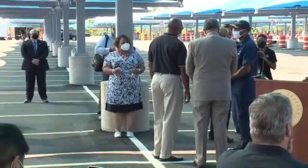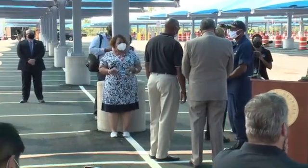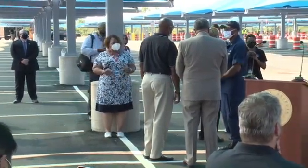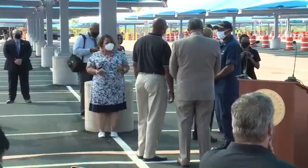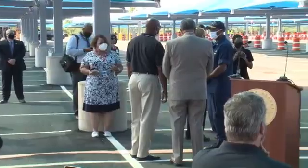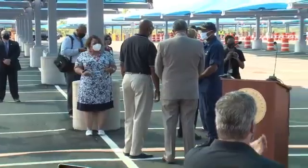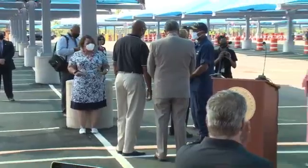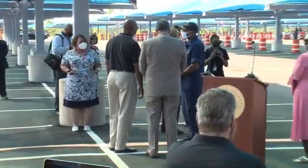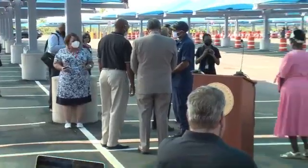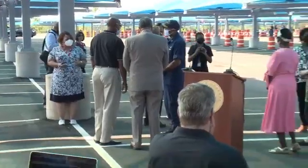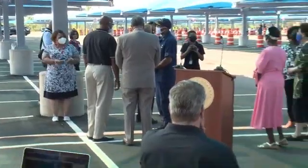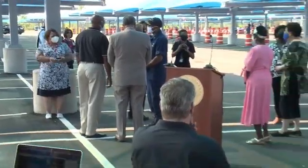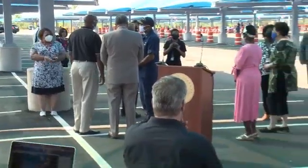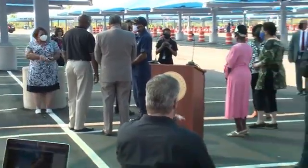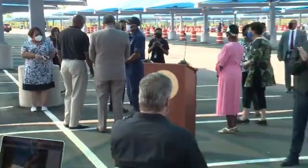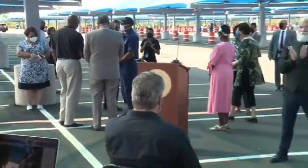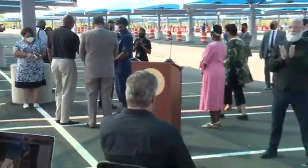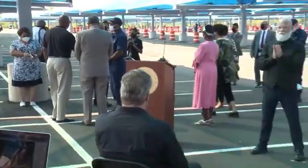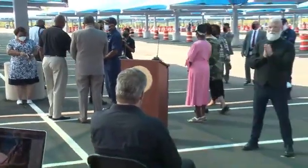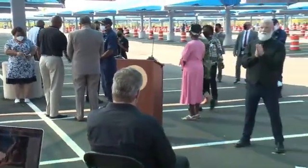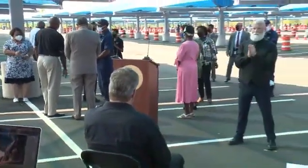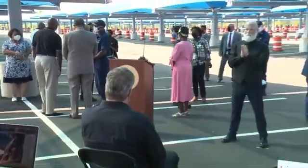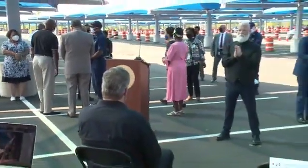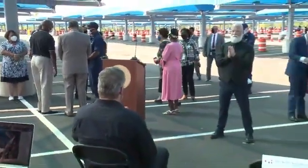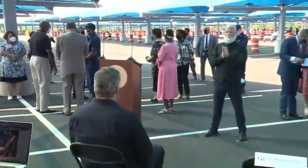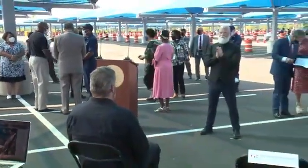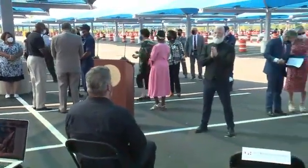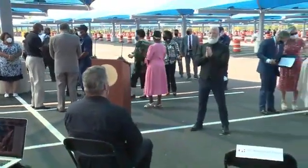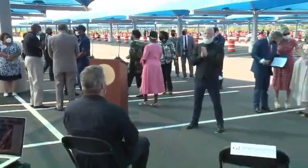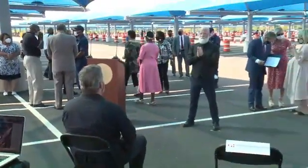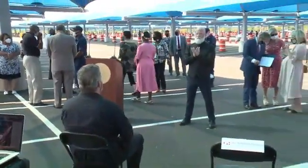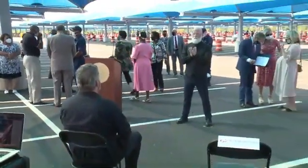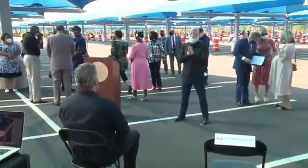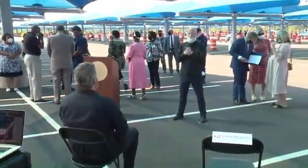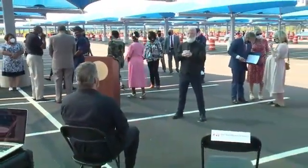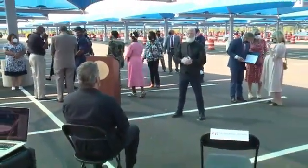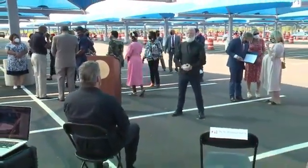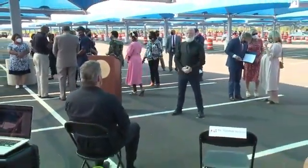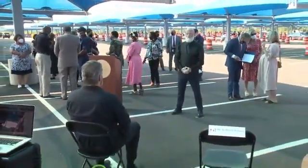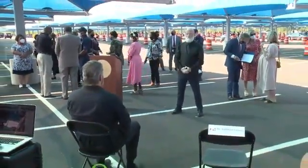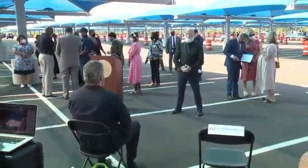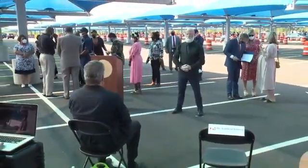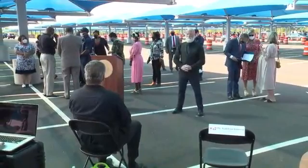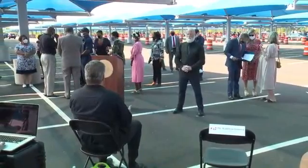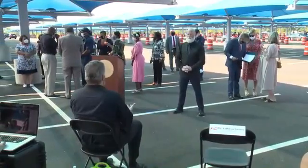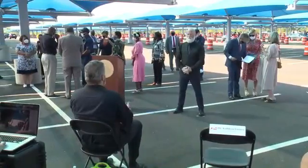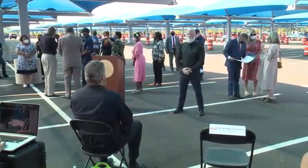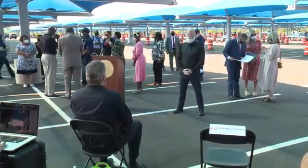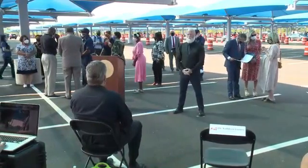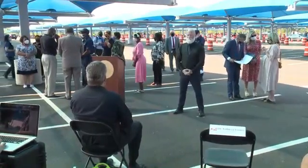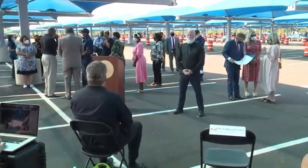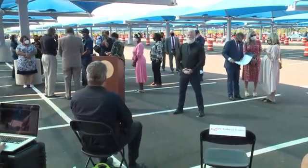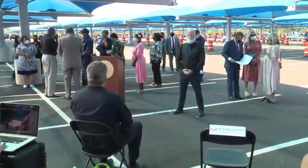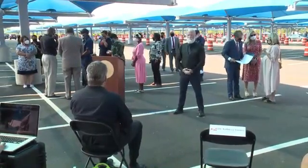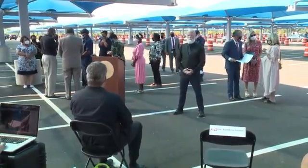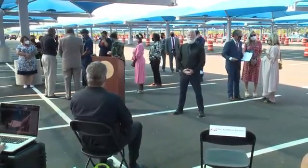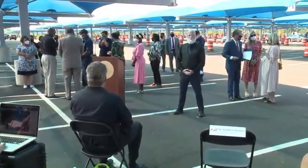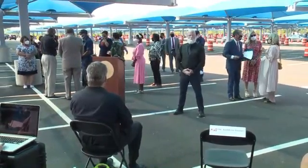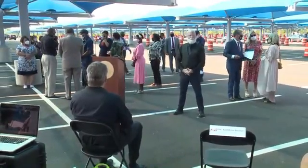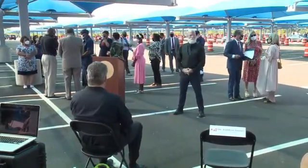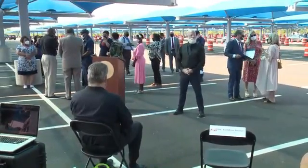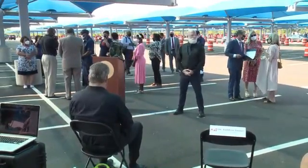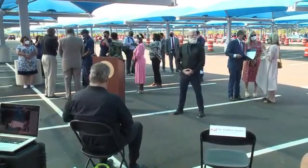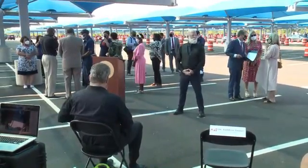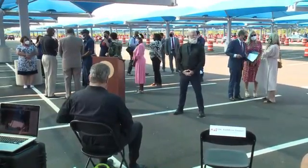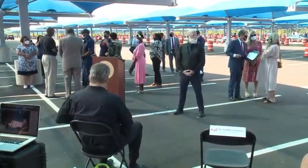So, thank you for what you all do. She was kind of like, she was trying to keep my spirits up. Well, that's what I'm saying. Please